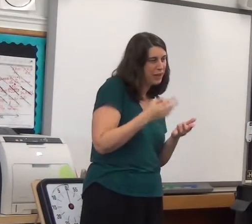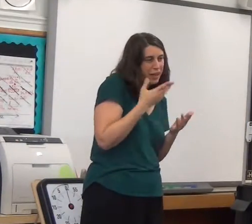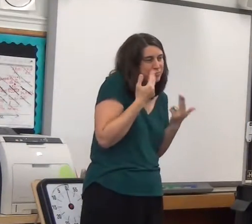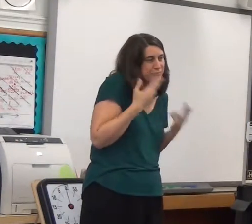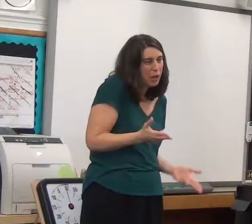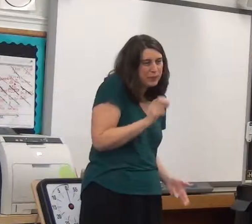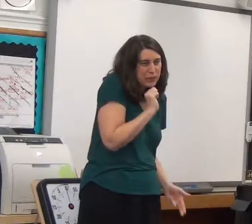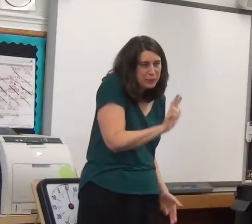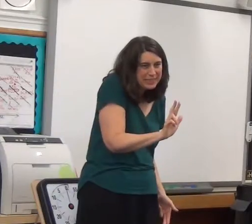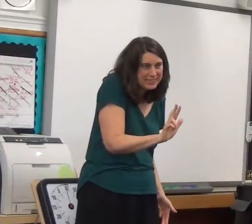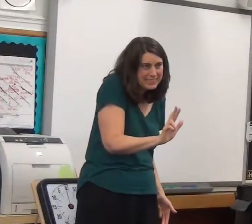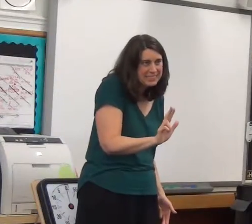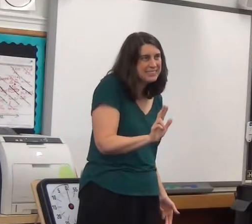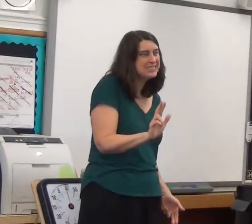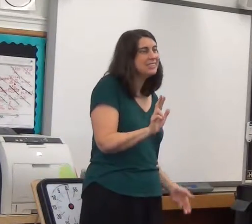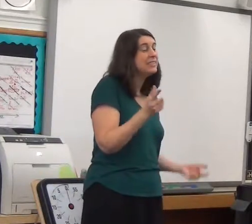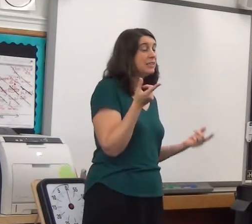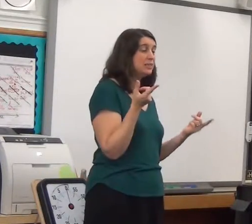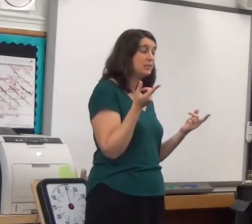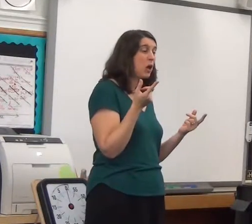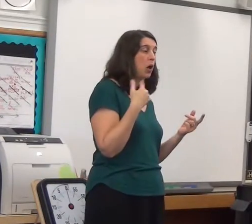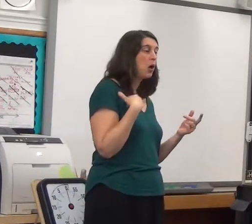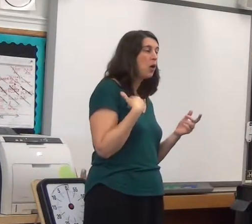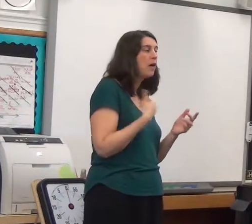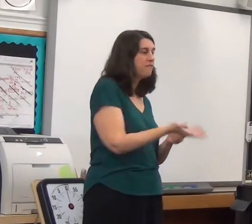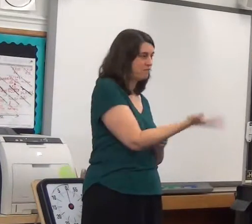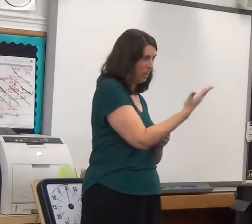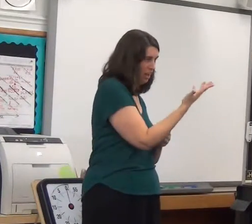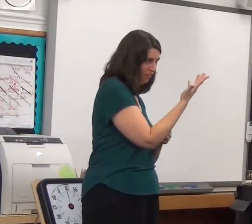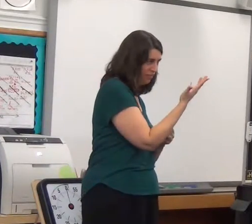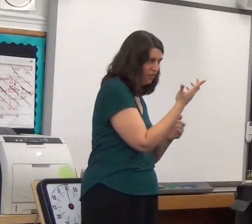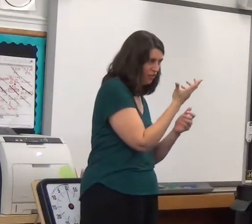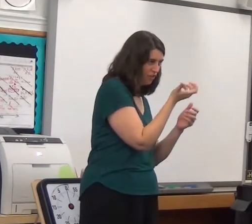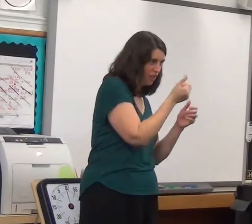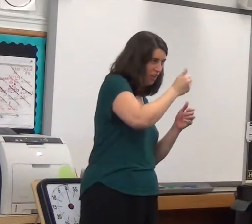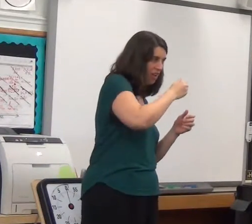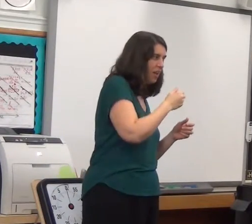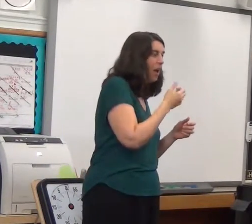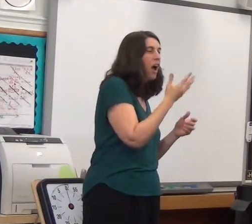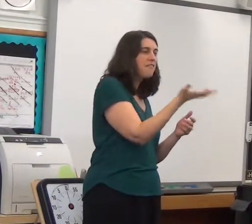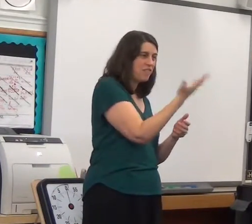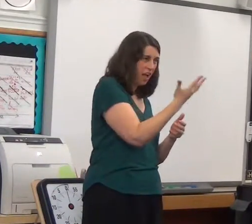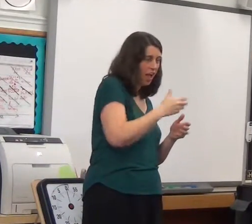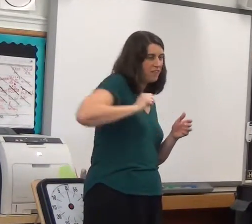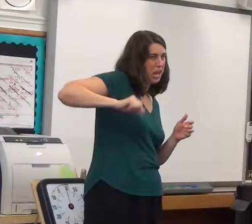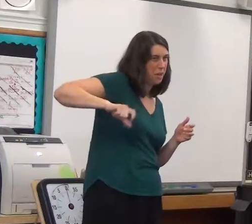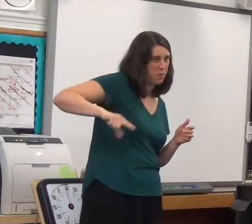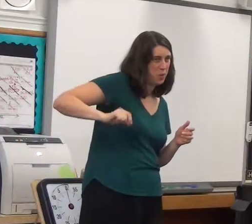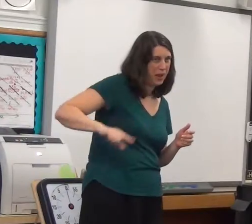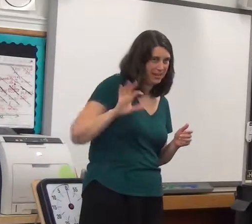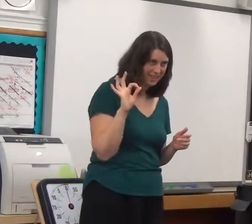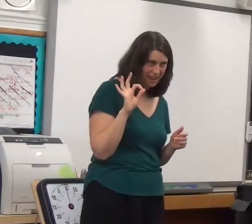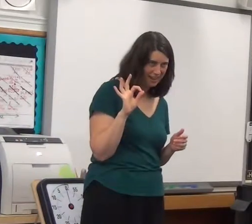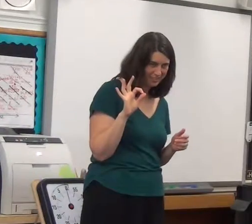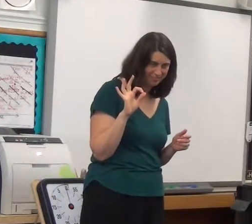3. So I took 5 cards and I placed 9 of them away.